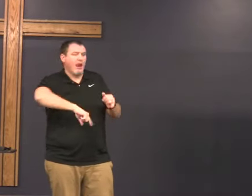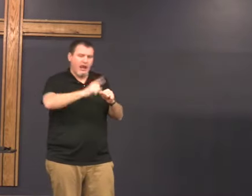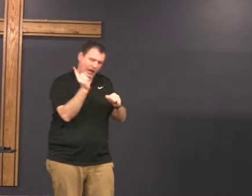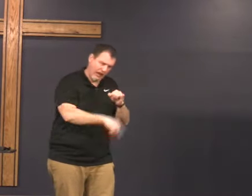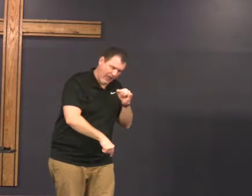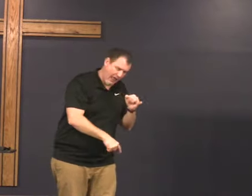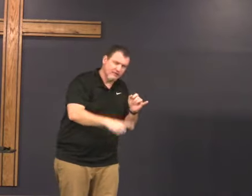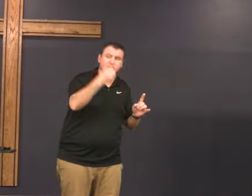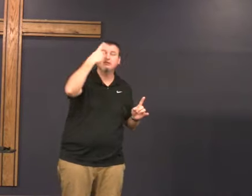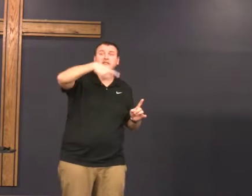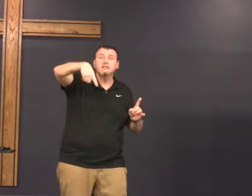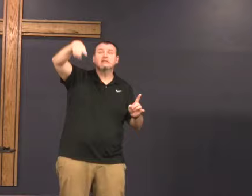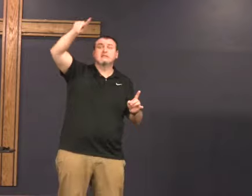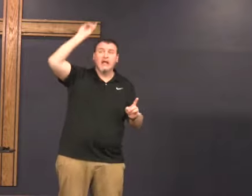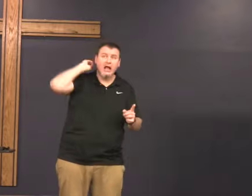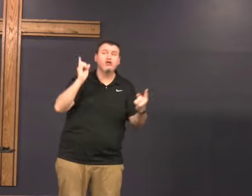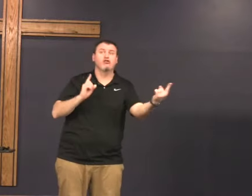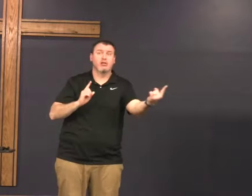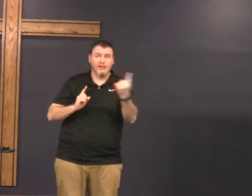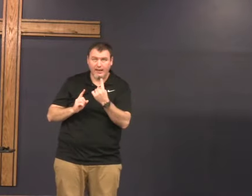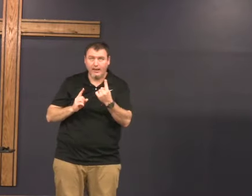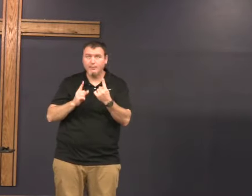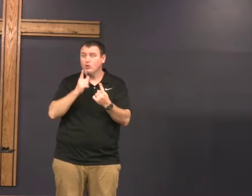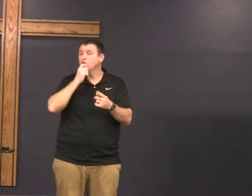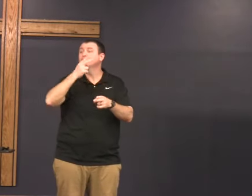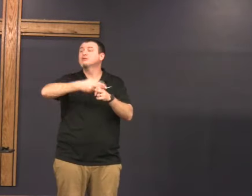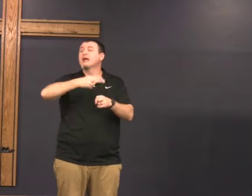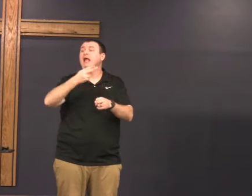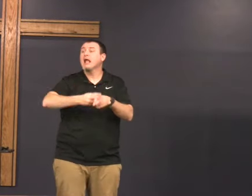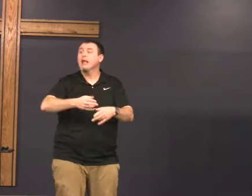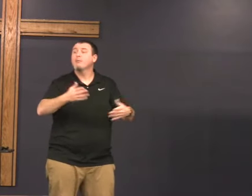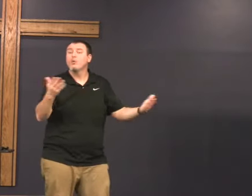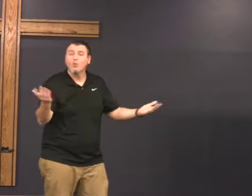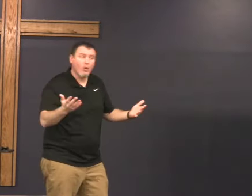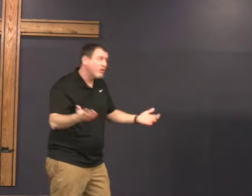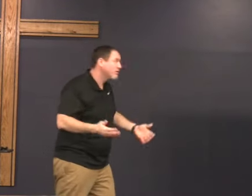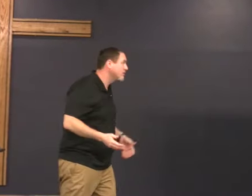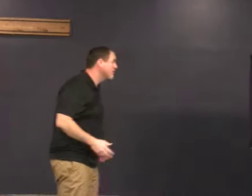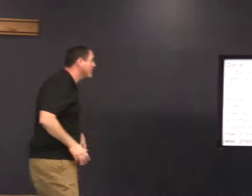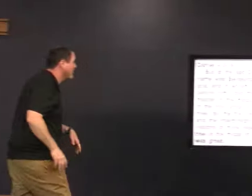At last, Daniel came in before me. Why didn't he take him first? No.